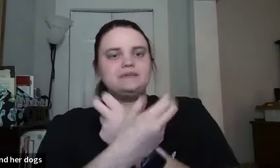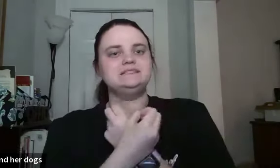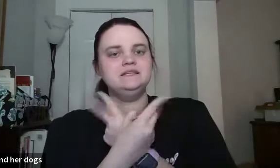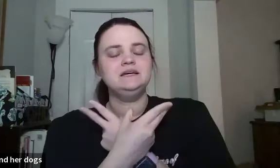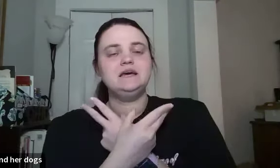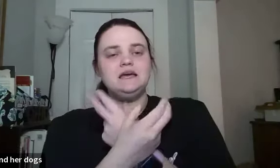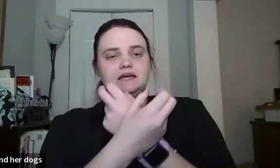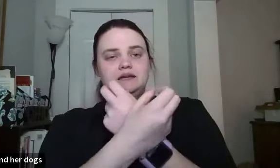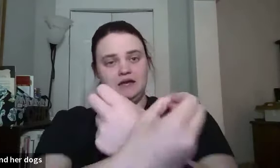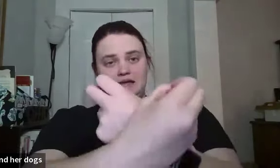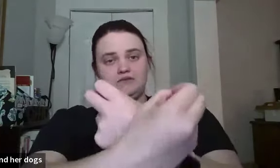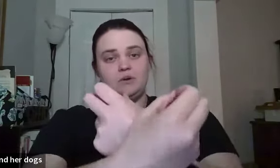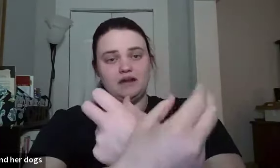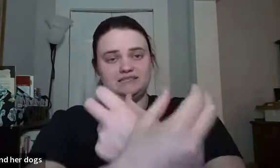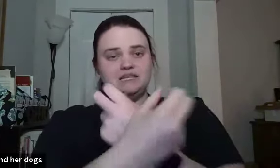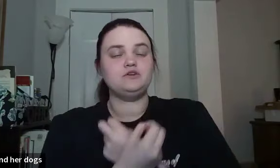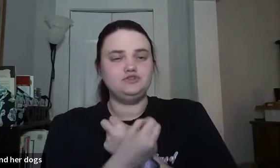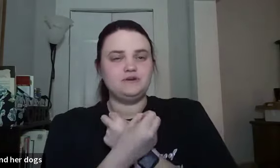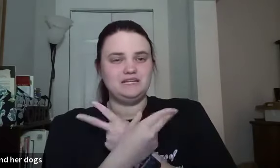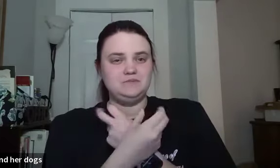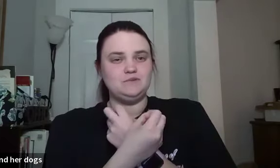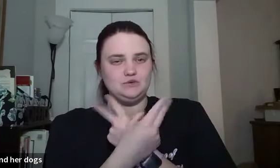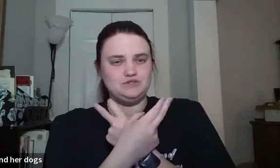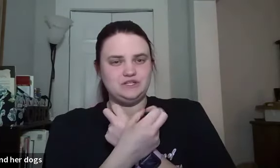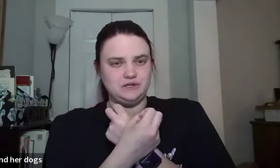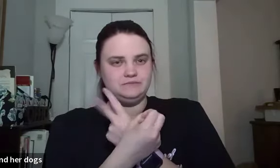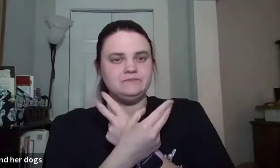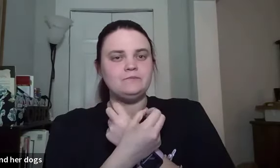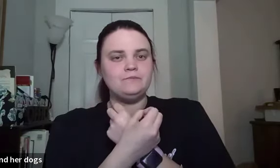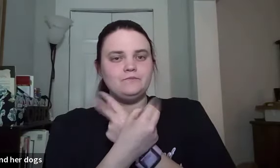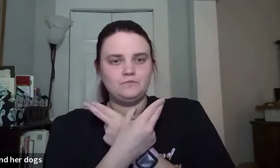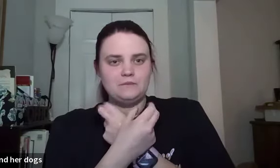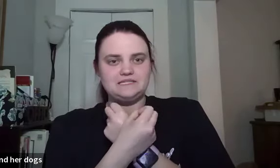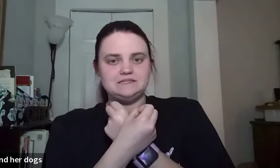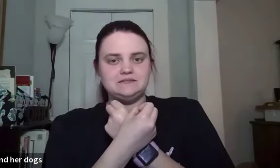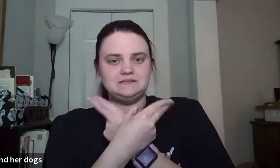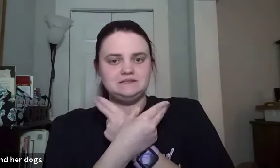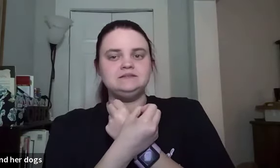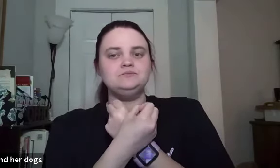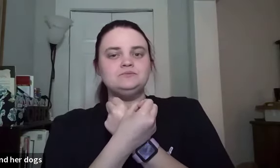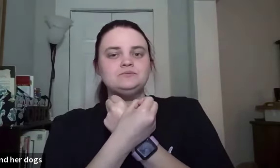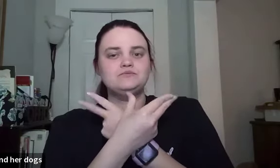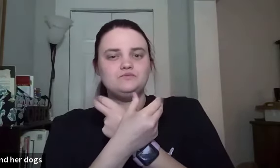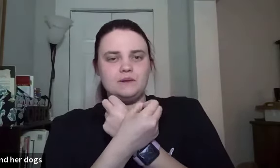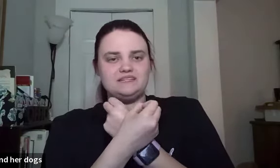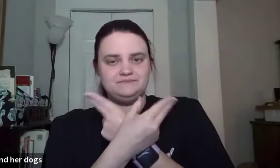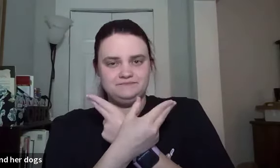Rabbit. And even though I'm kind of sticking them out, you do kind of keep them close to you. Rabbit. Rabbit.